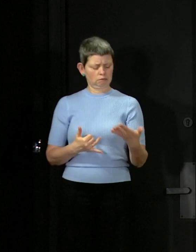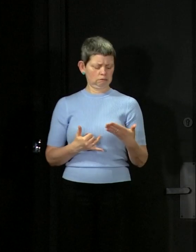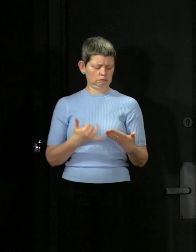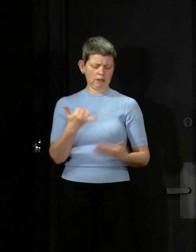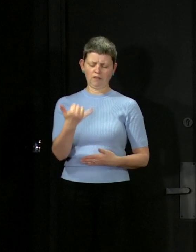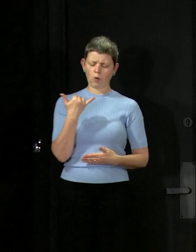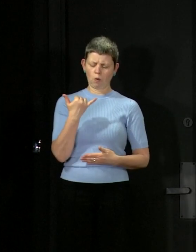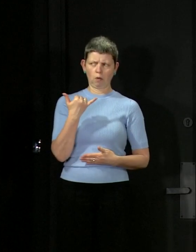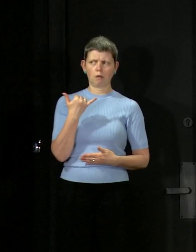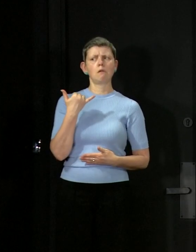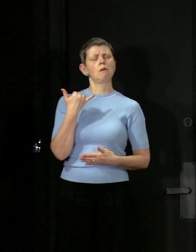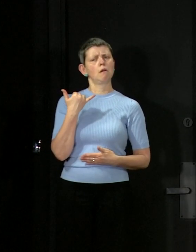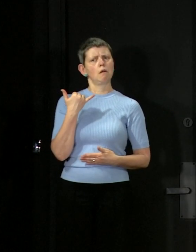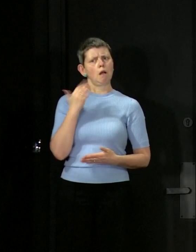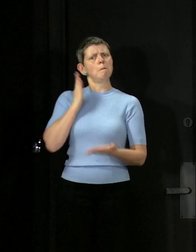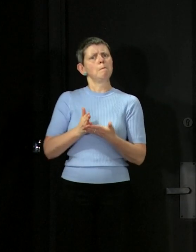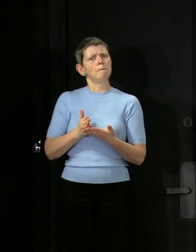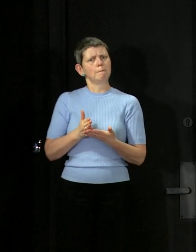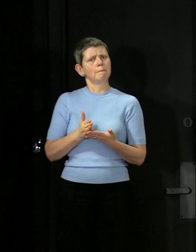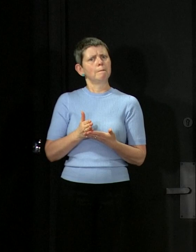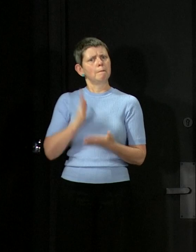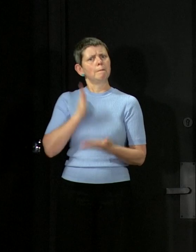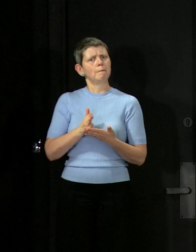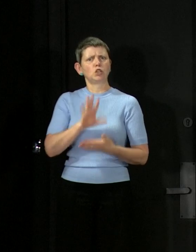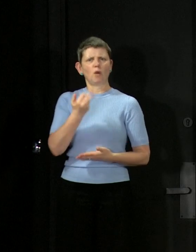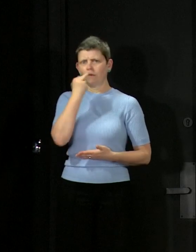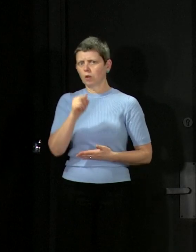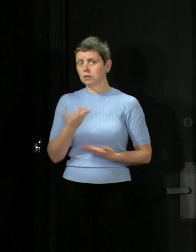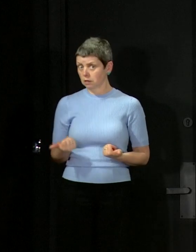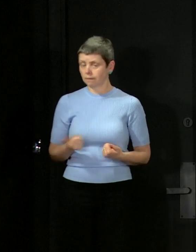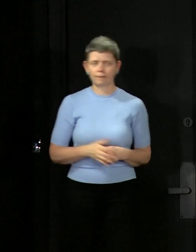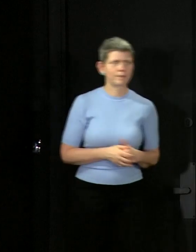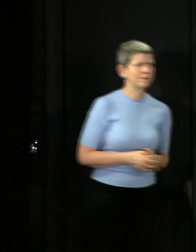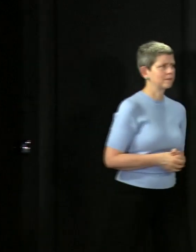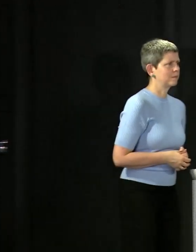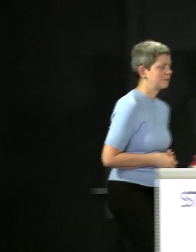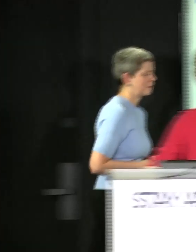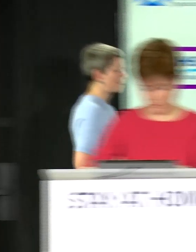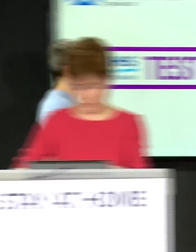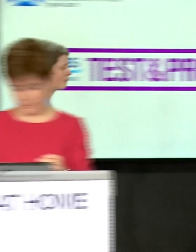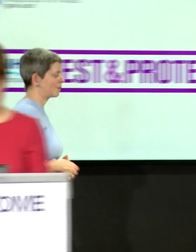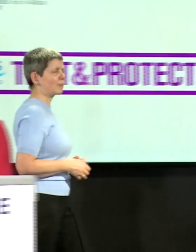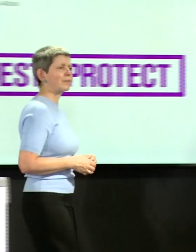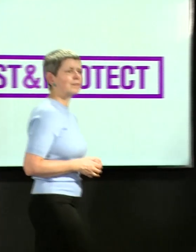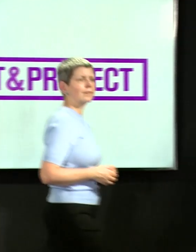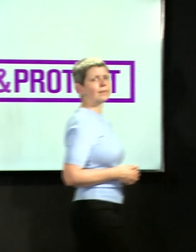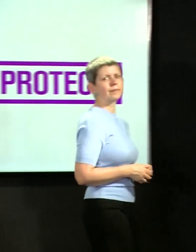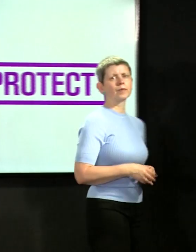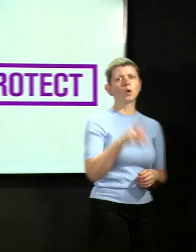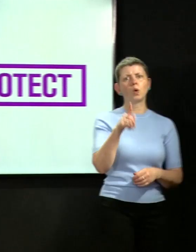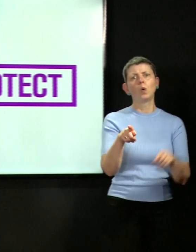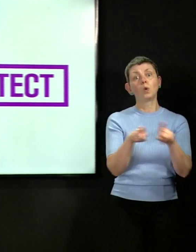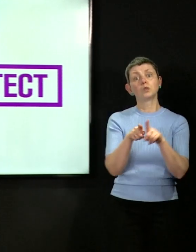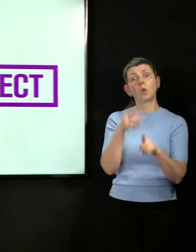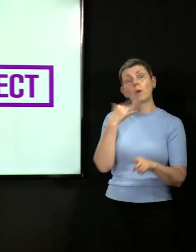tracer, it is a legitimate contact tracer and you should follow the advice. Yeah, only the other thing is you get a barcode when you get